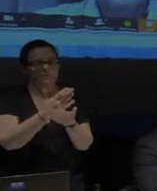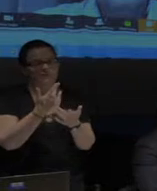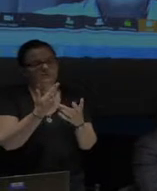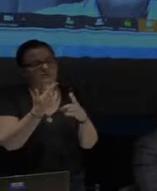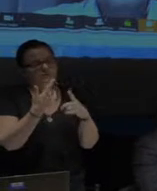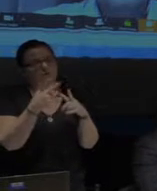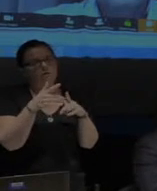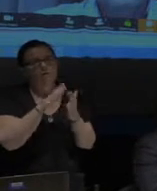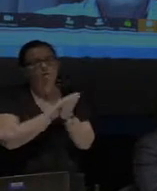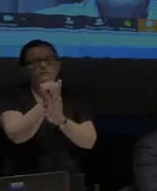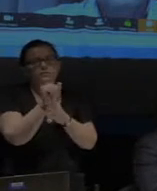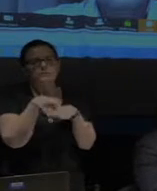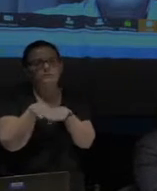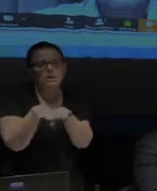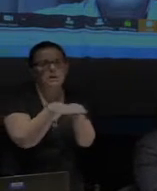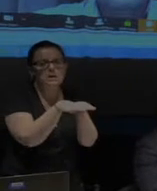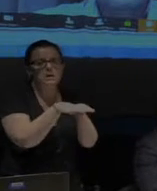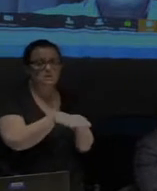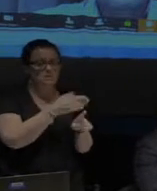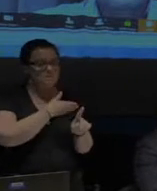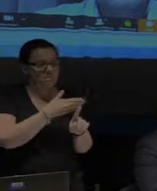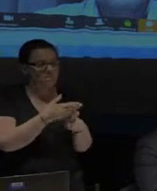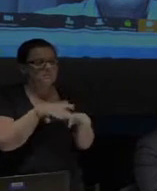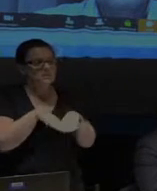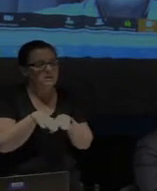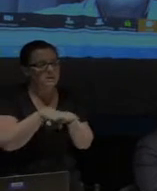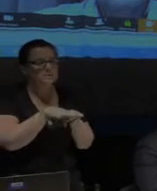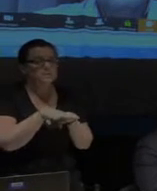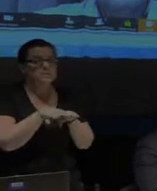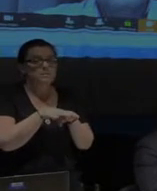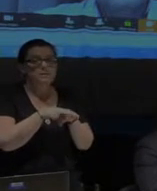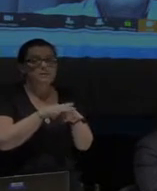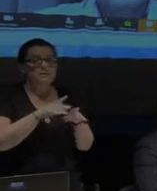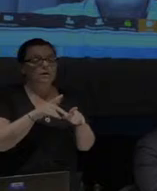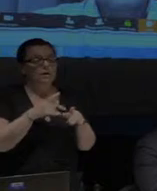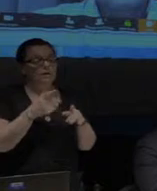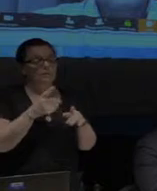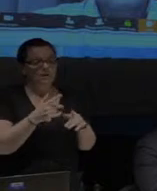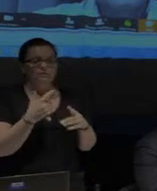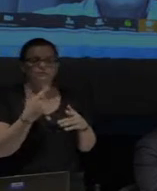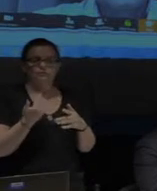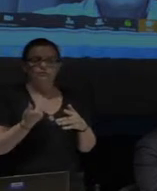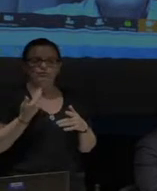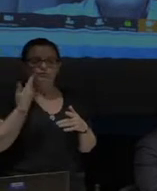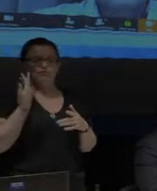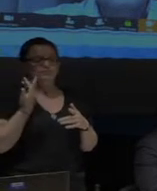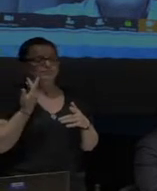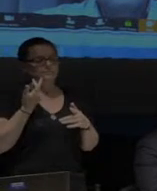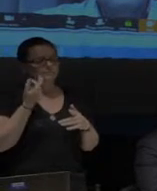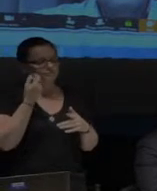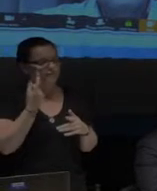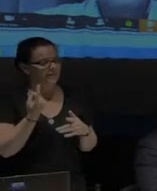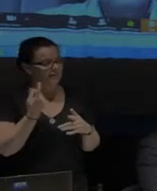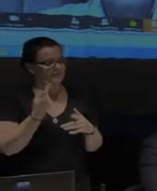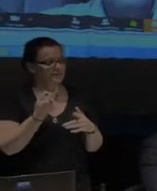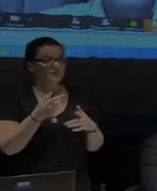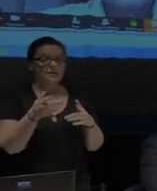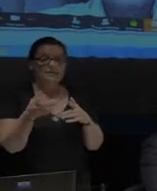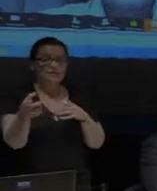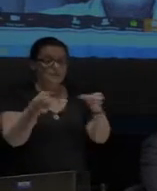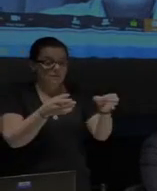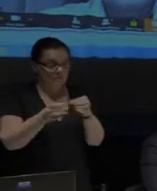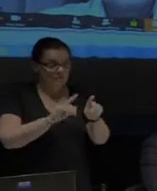monocultural historically. But they are starting to get it, that you only really move forward and become progressive if you actually bring people